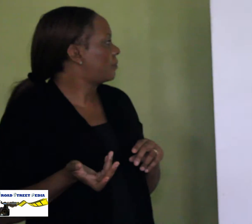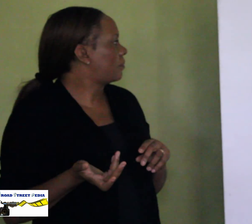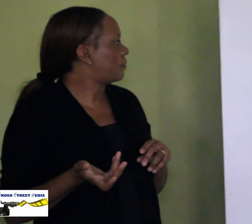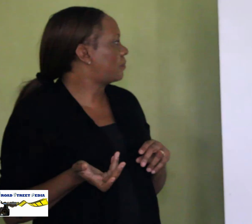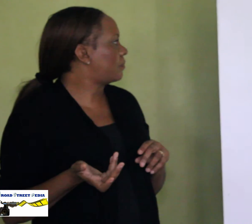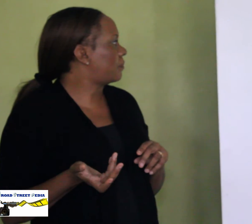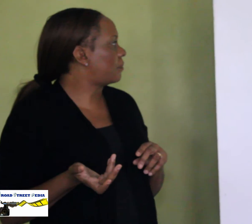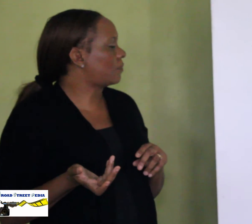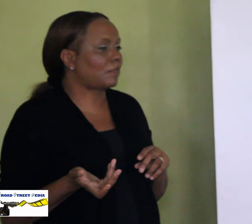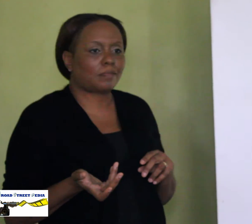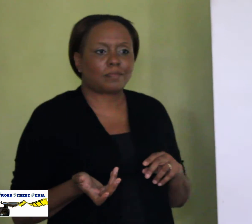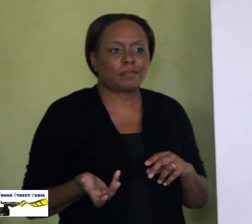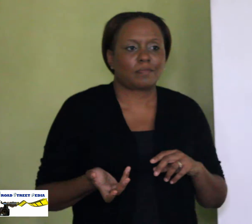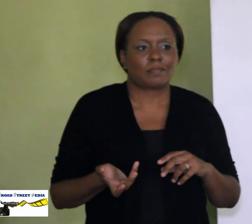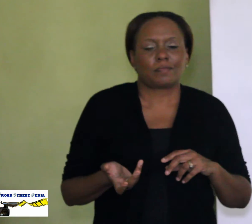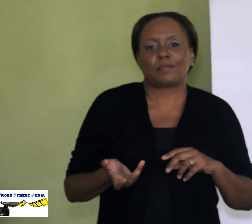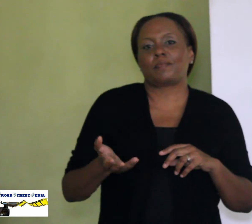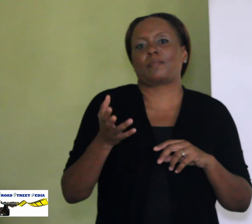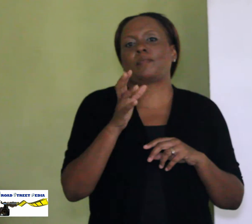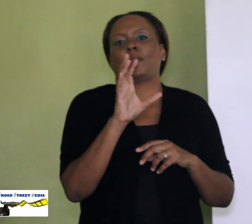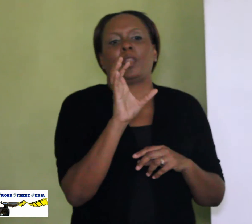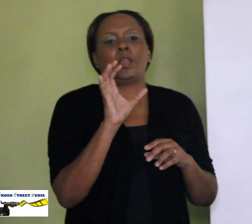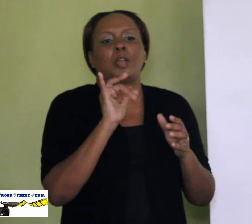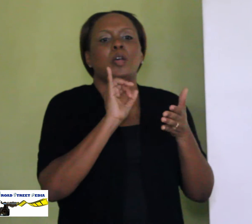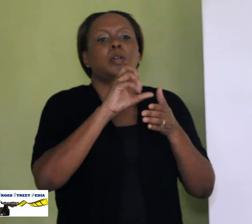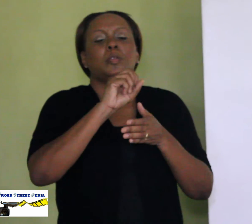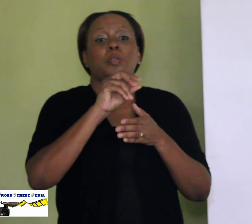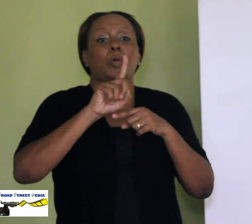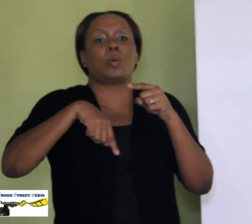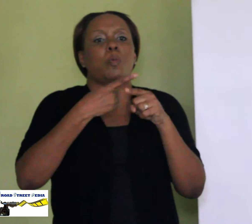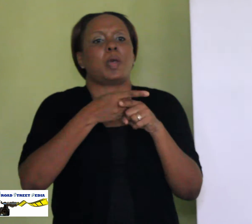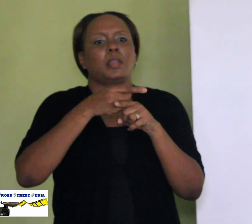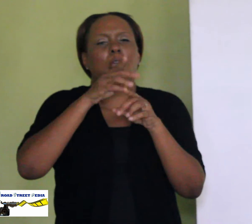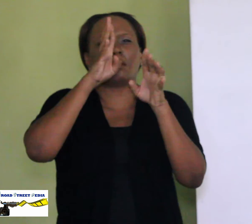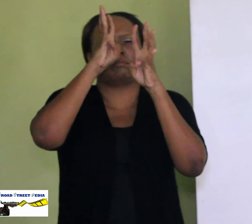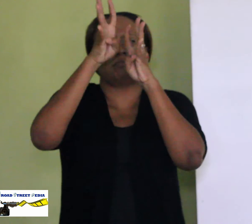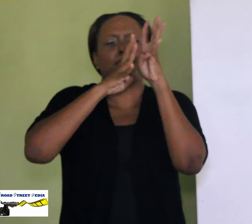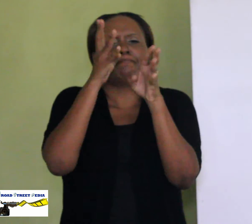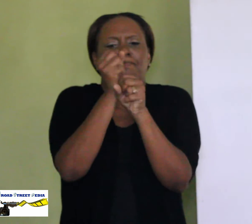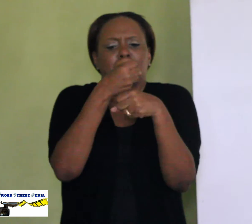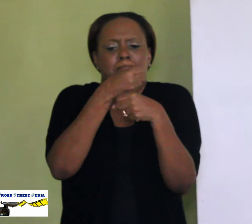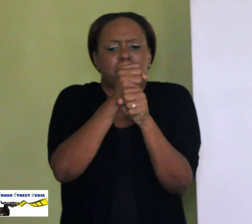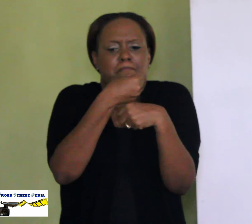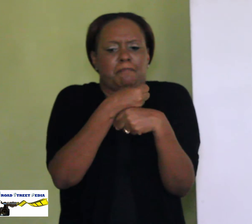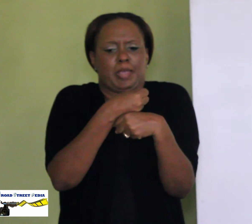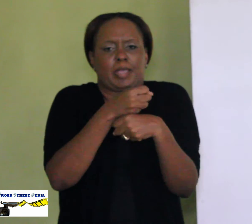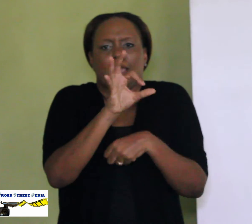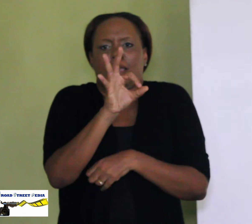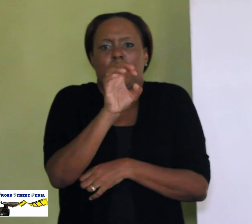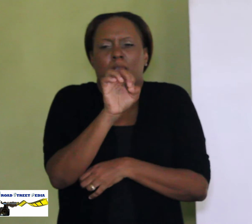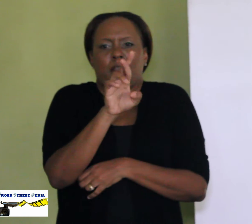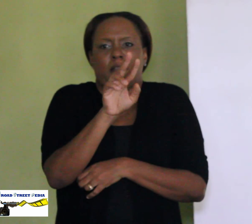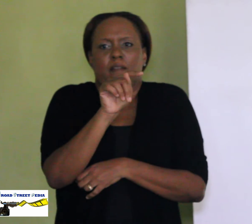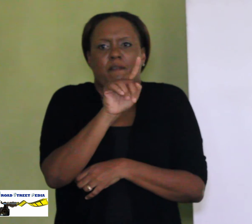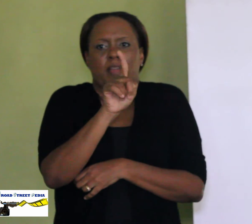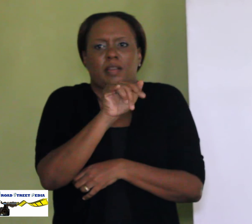No organic matter. Possible chemical buildup in the growing